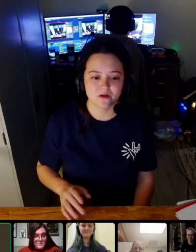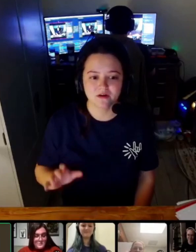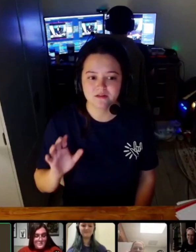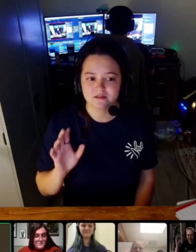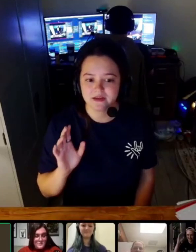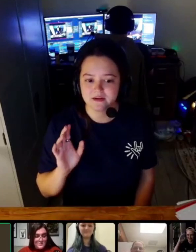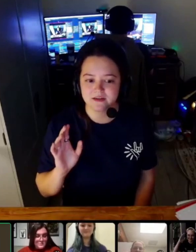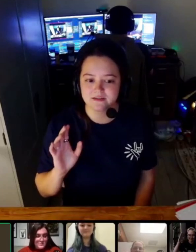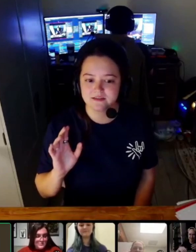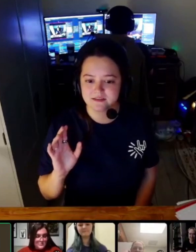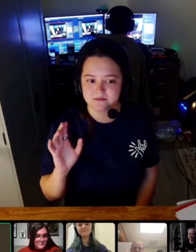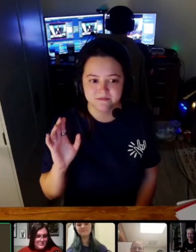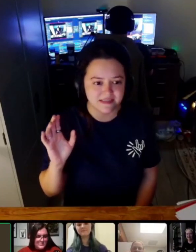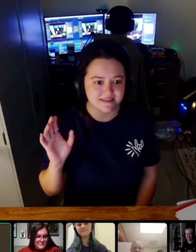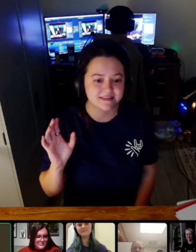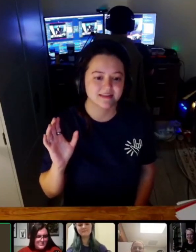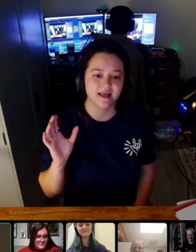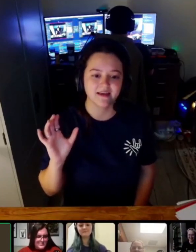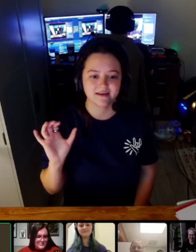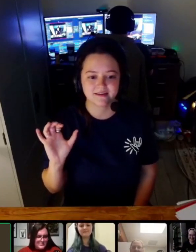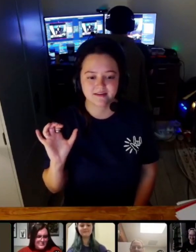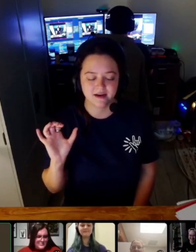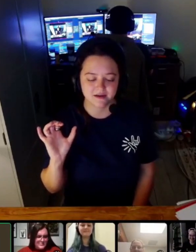Or there is missed, like,